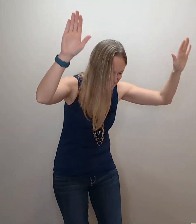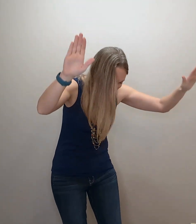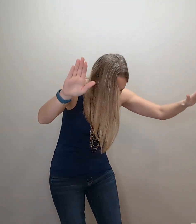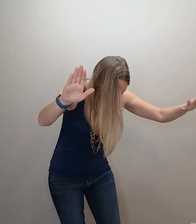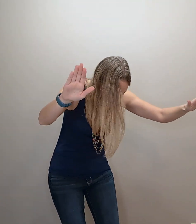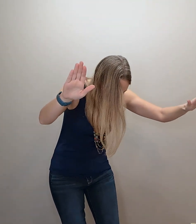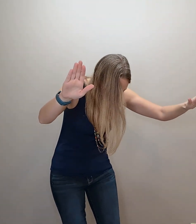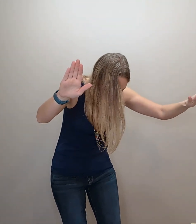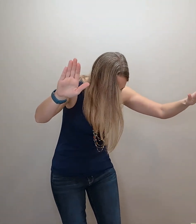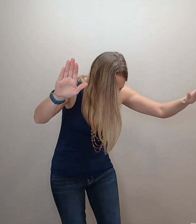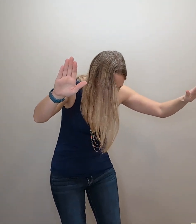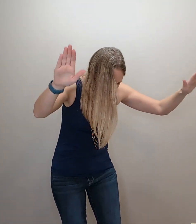and easy.